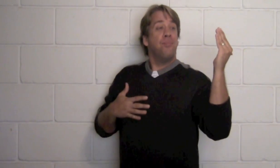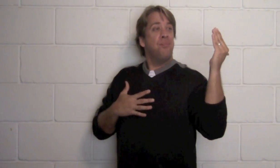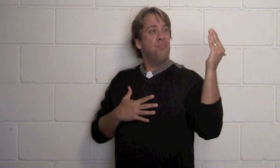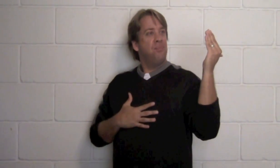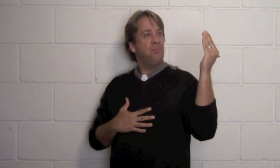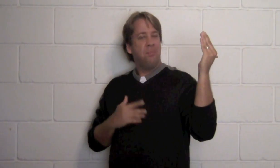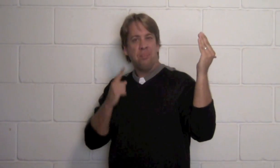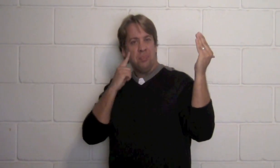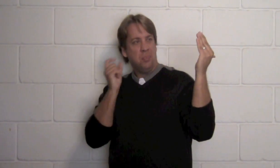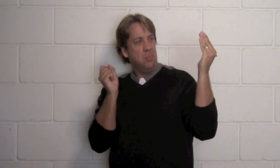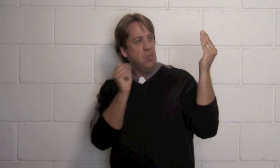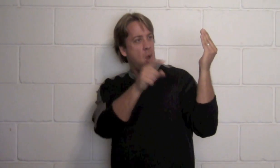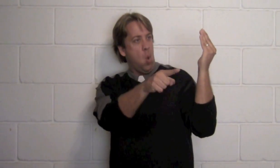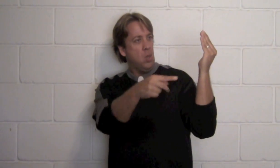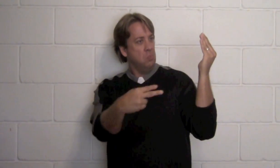she glanced over at the mirror,